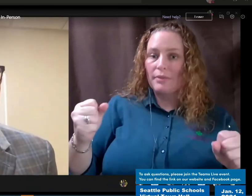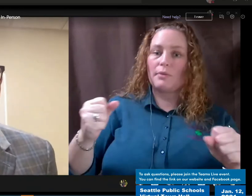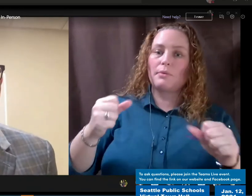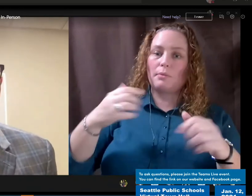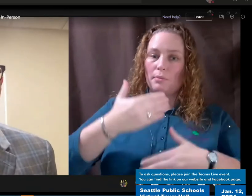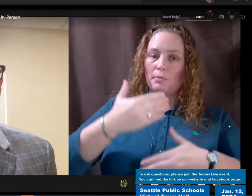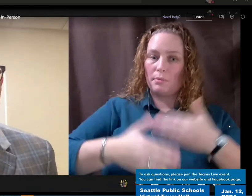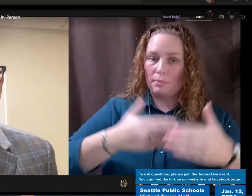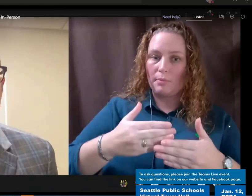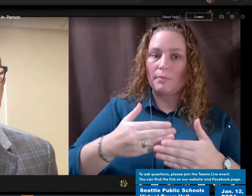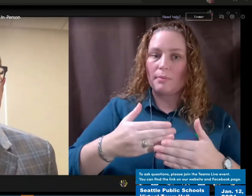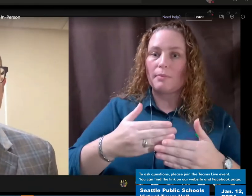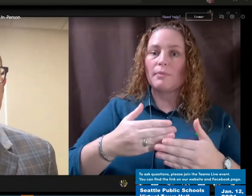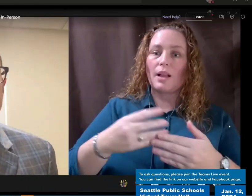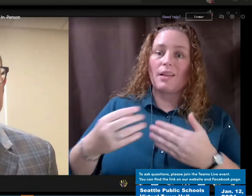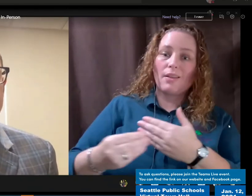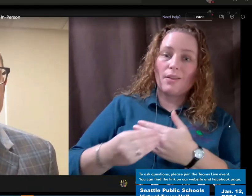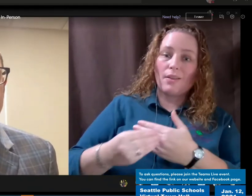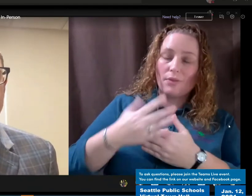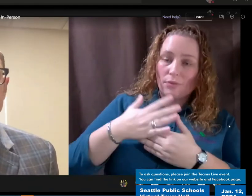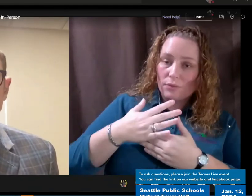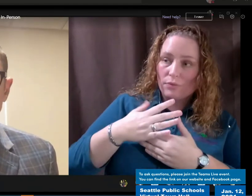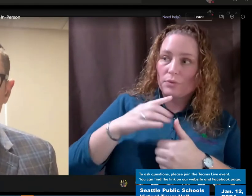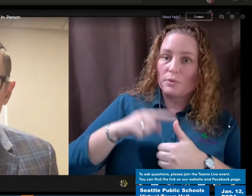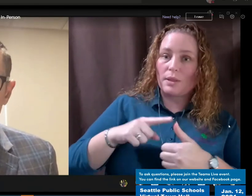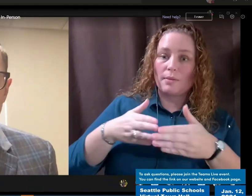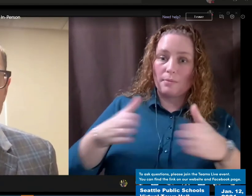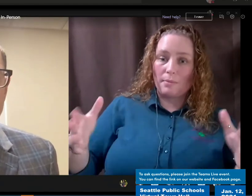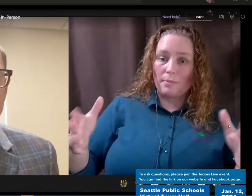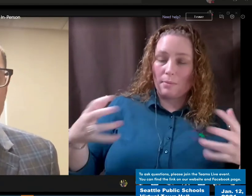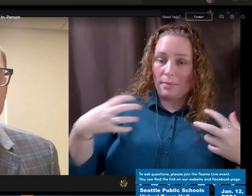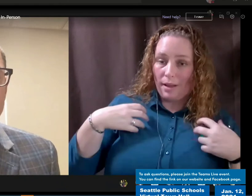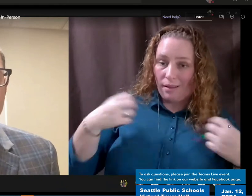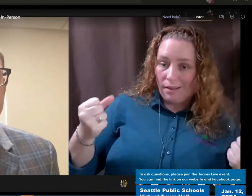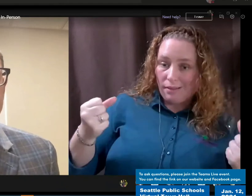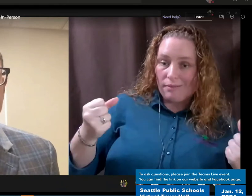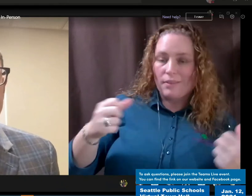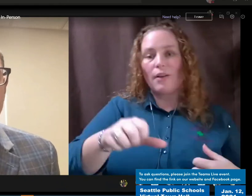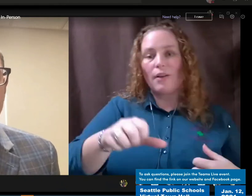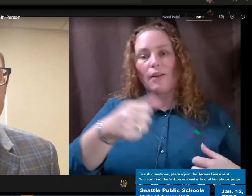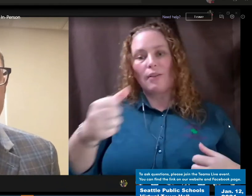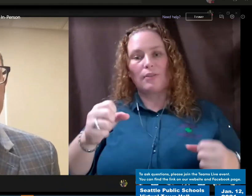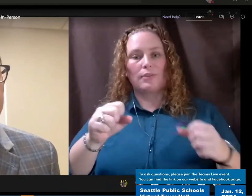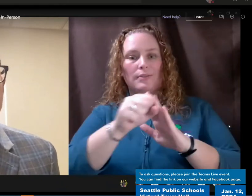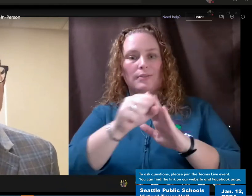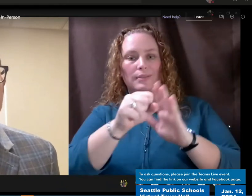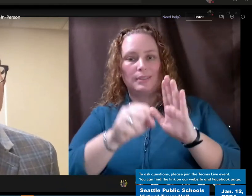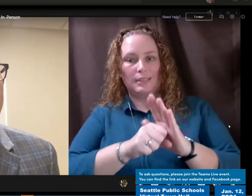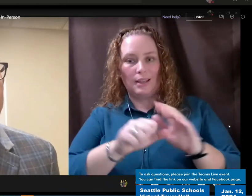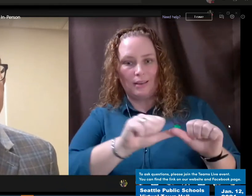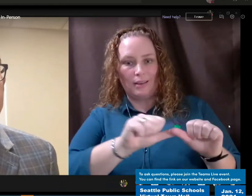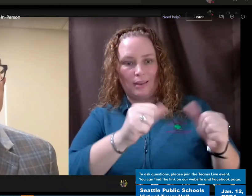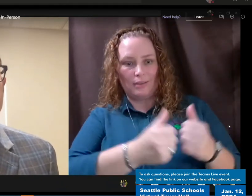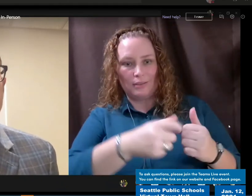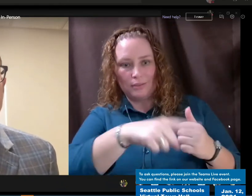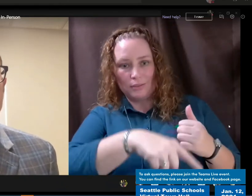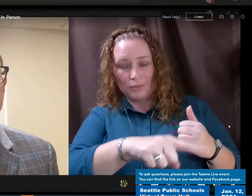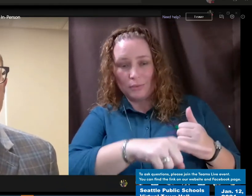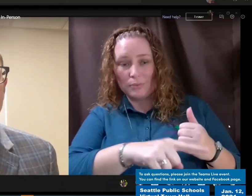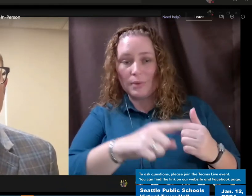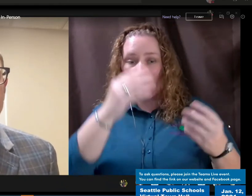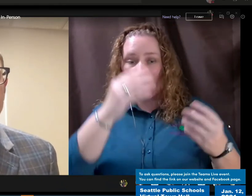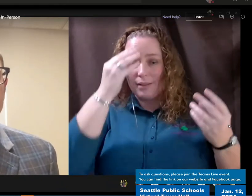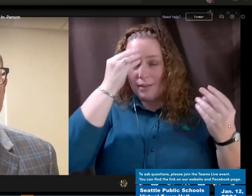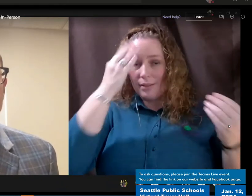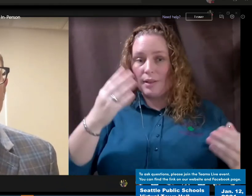as well as other state agencies. We've had timely updates on those particular